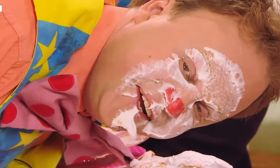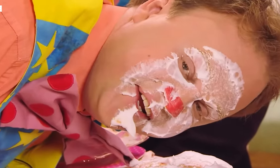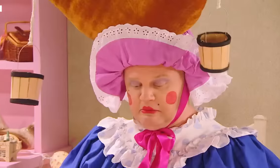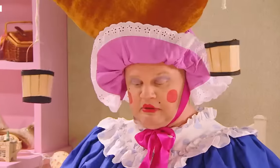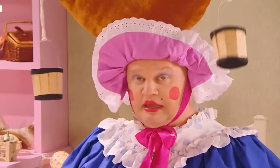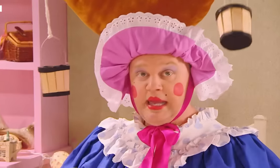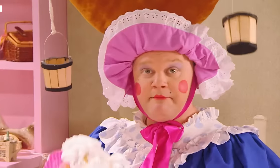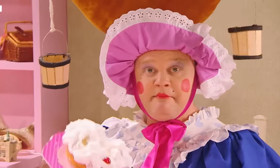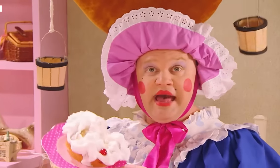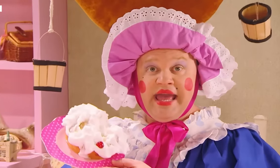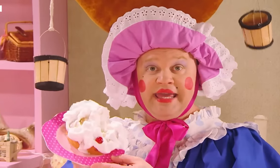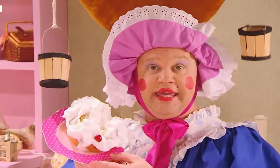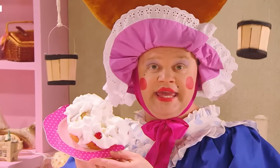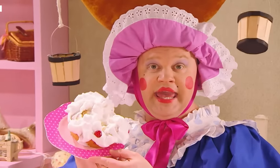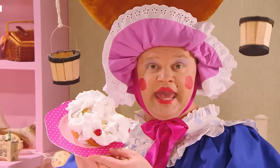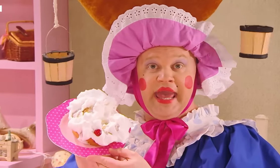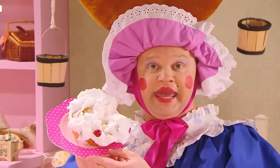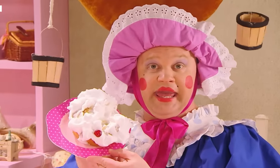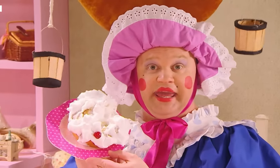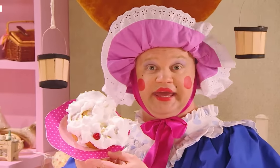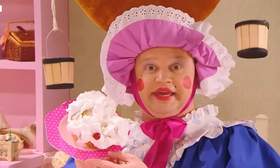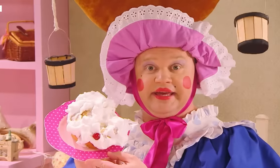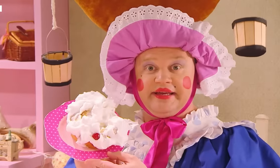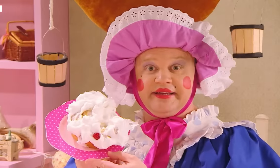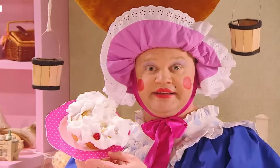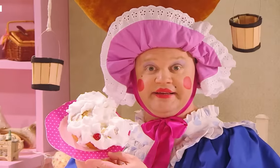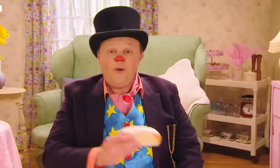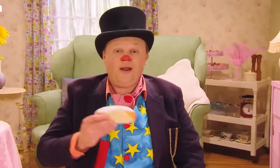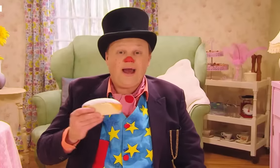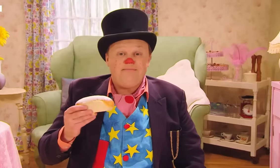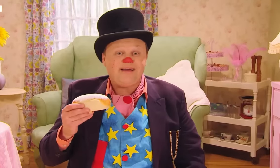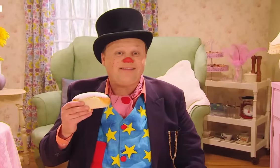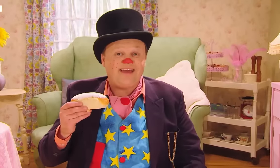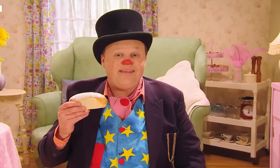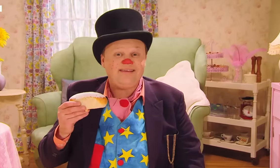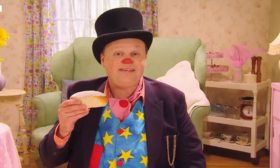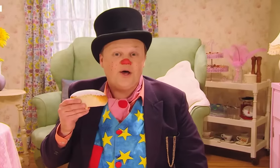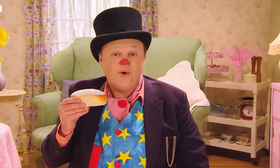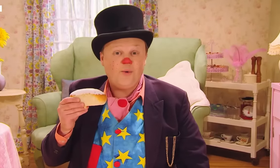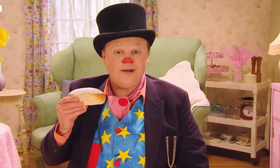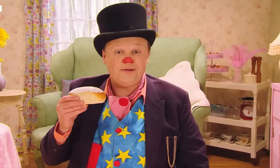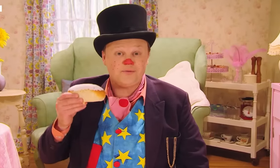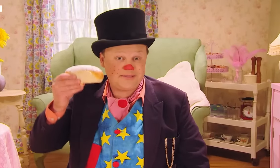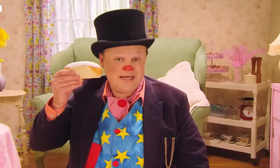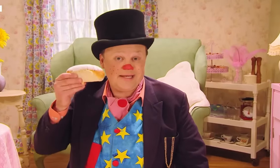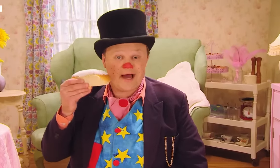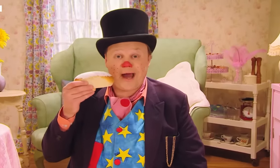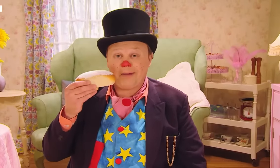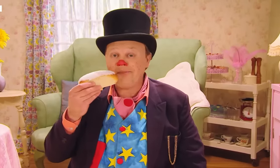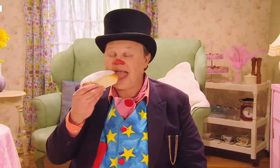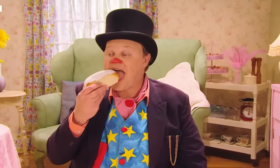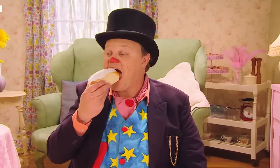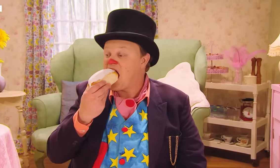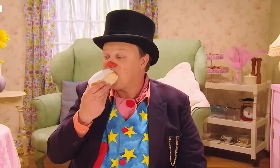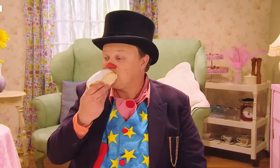Oh, my cake! Well, I must say, this is a wonderful tea time.